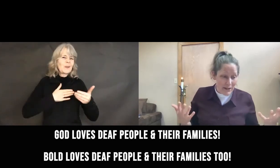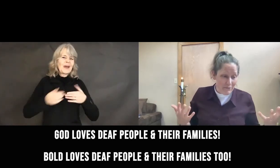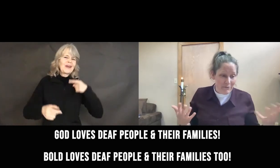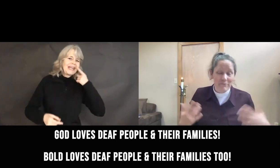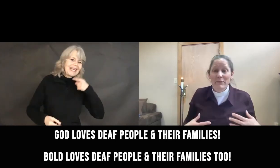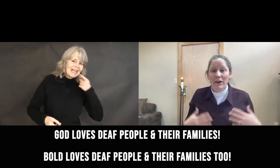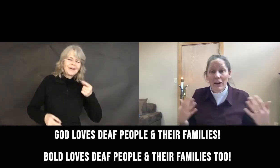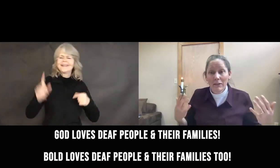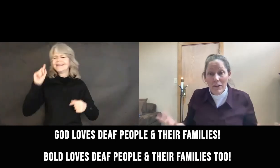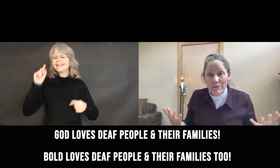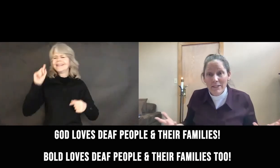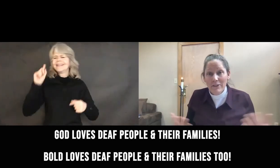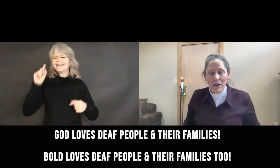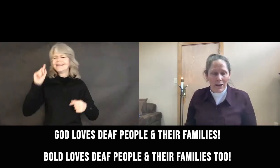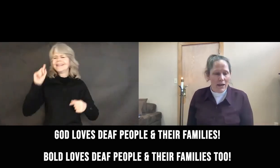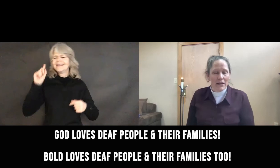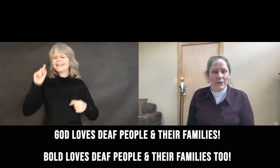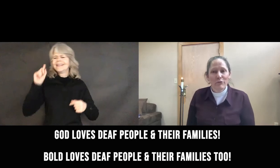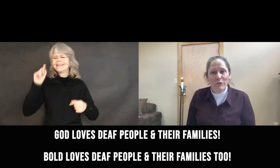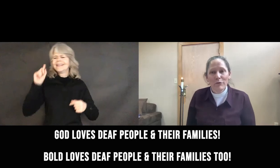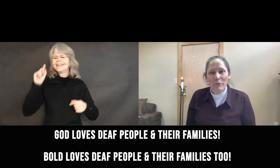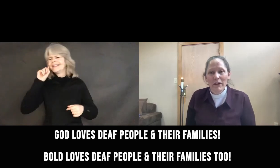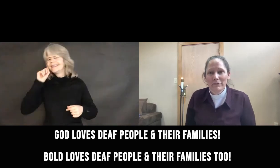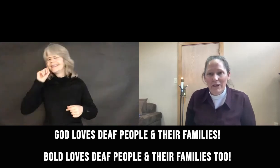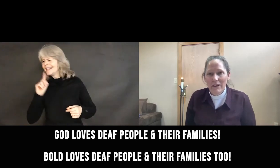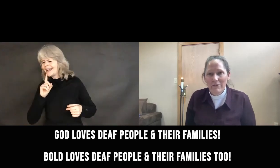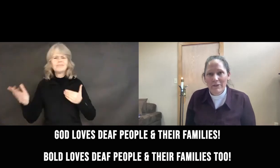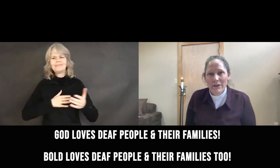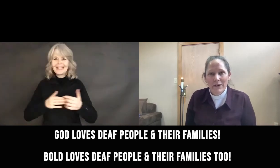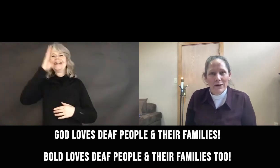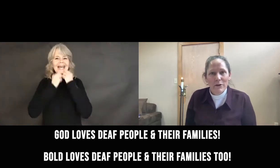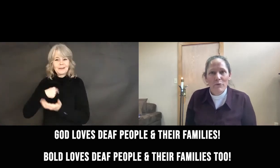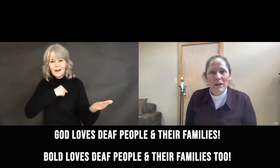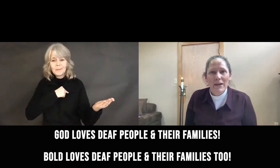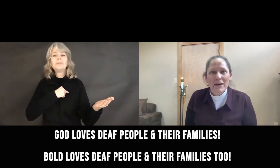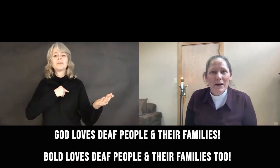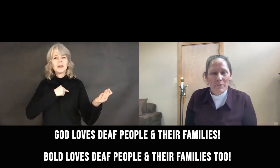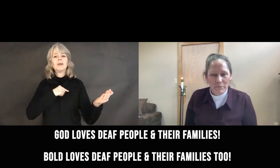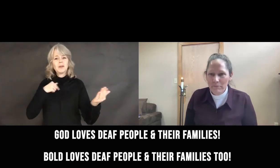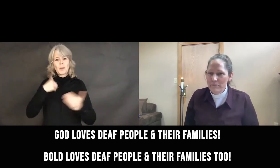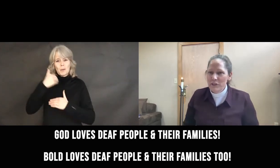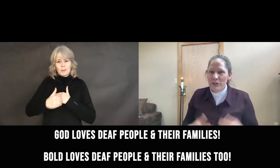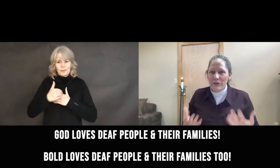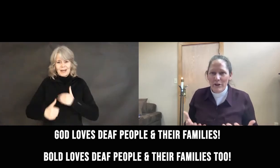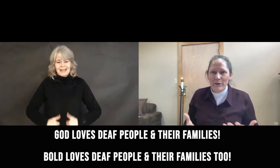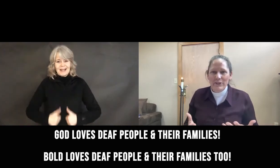deaf. God loves us all. And through Bread of Life, we share that good